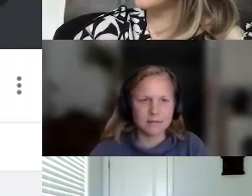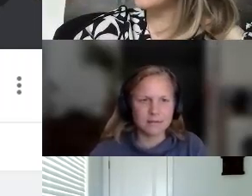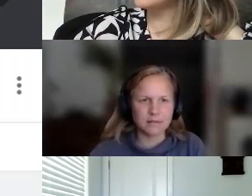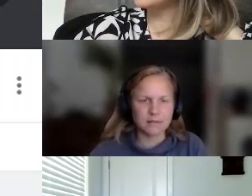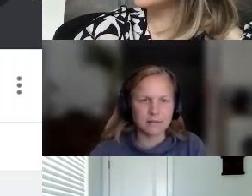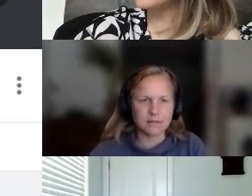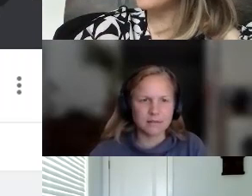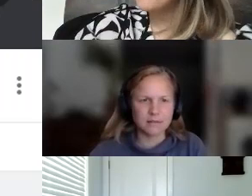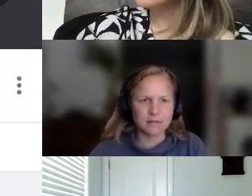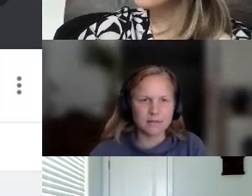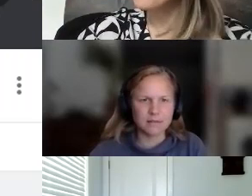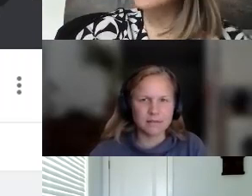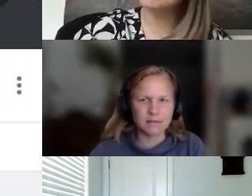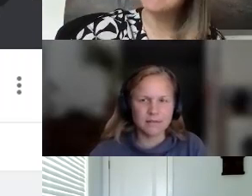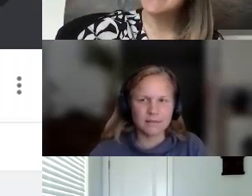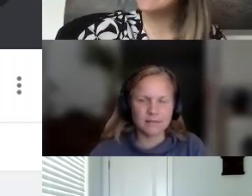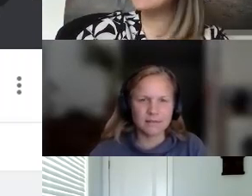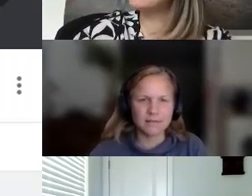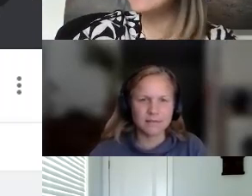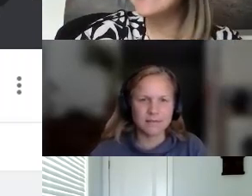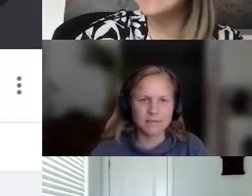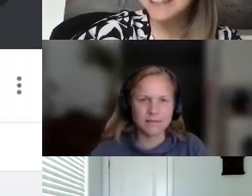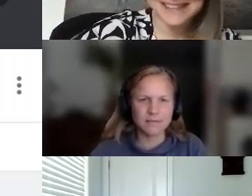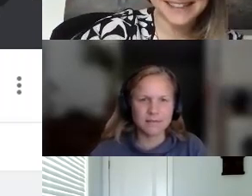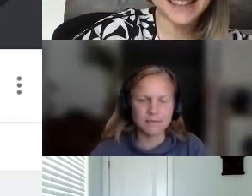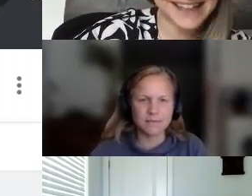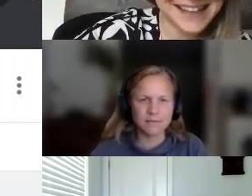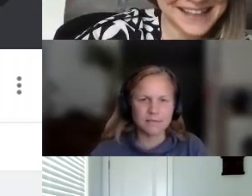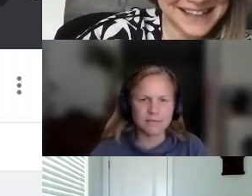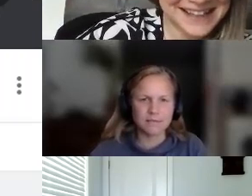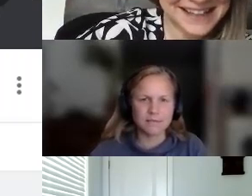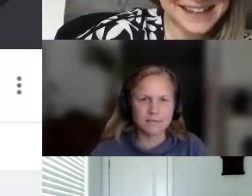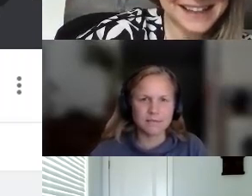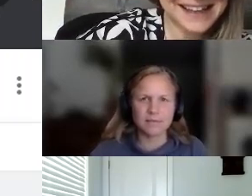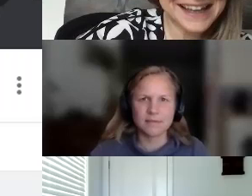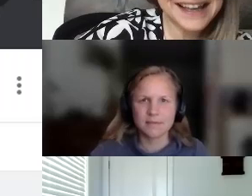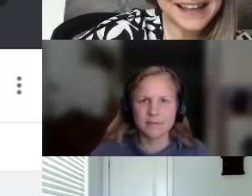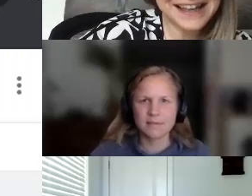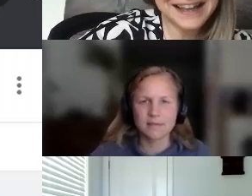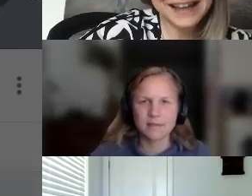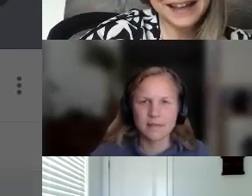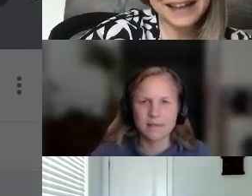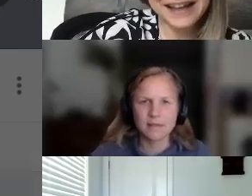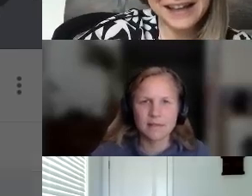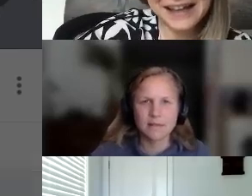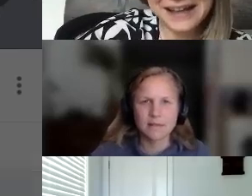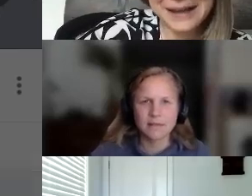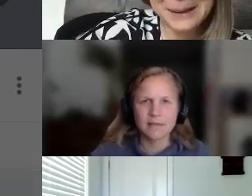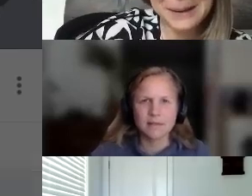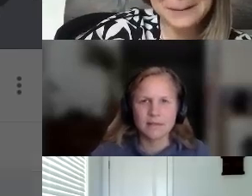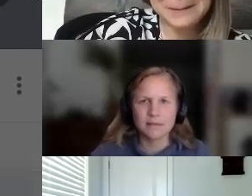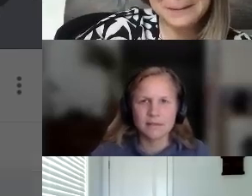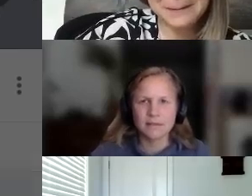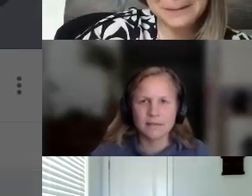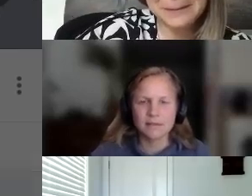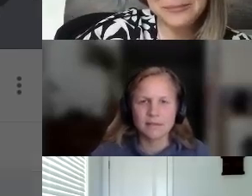Can I speak, Fede? Of course, Marie, please. Yeah, well, Deepti gave such a nice summary, you